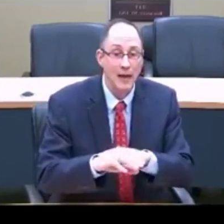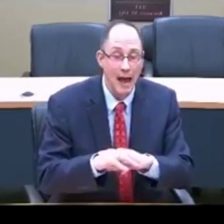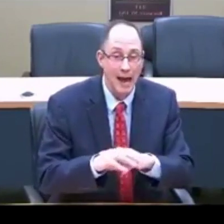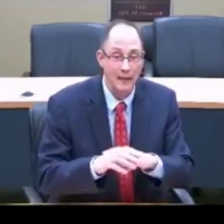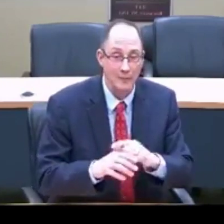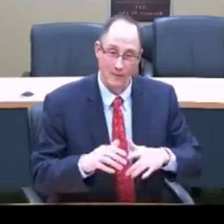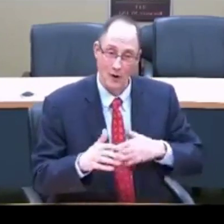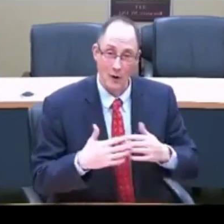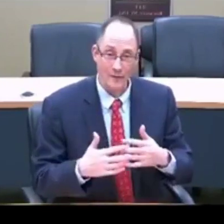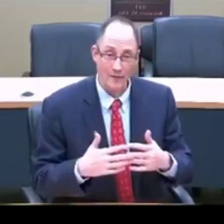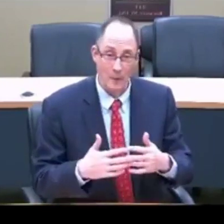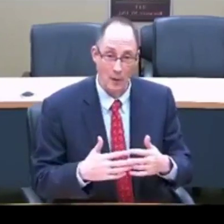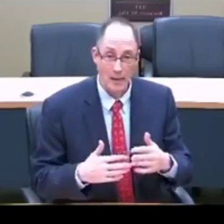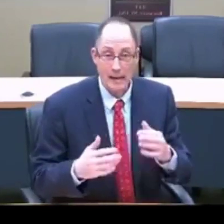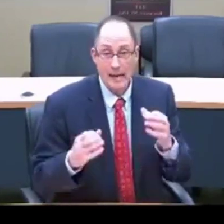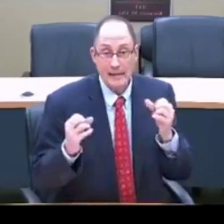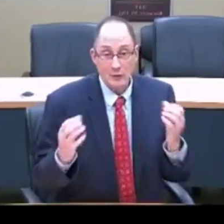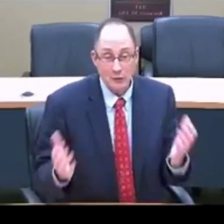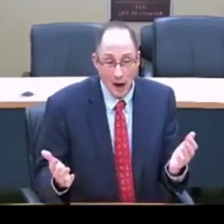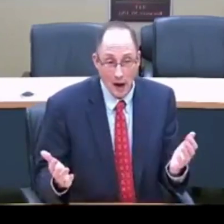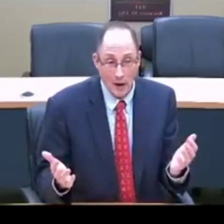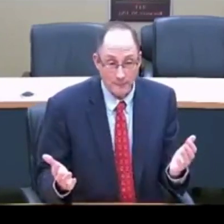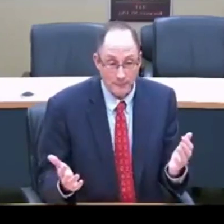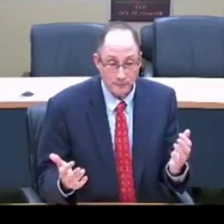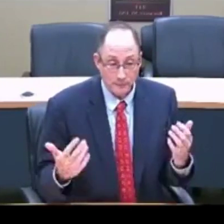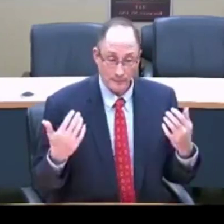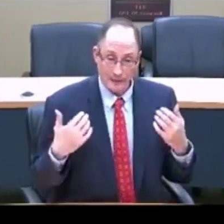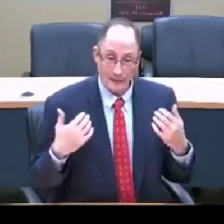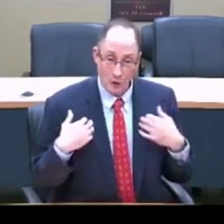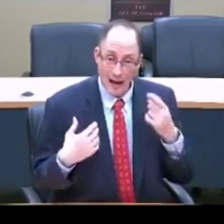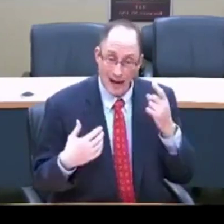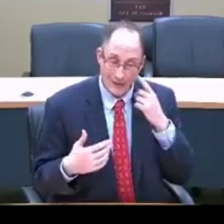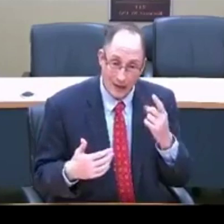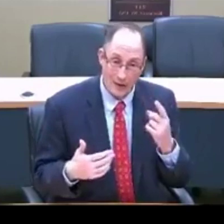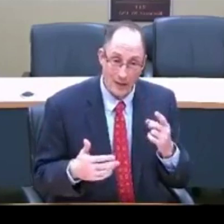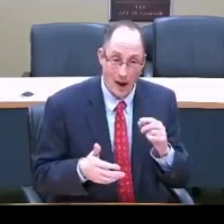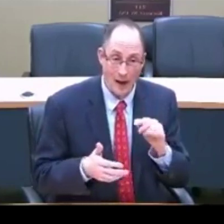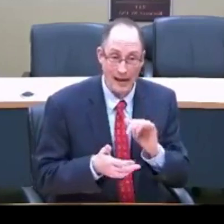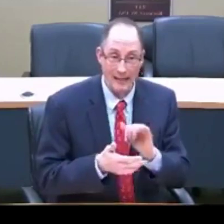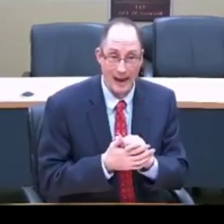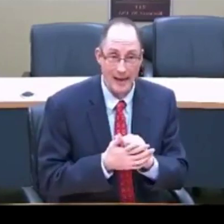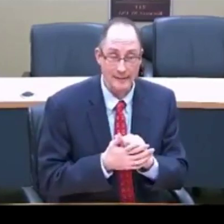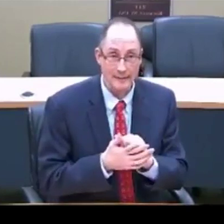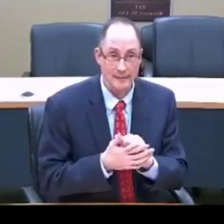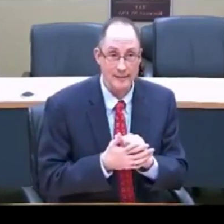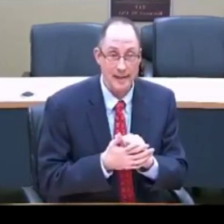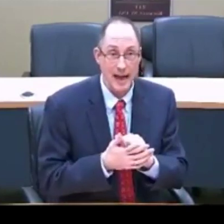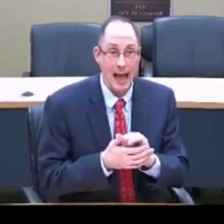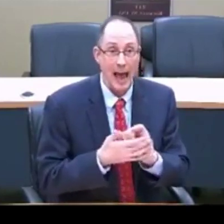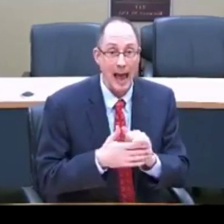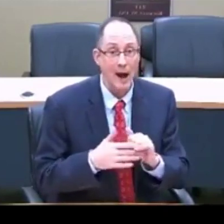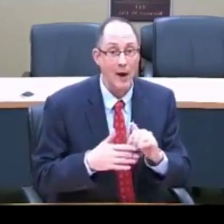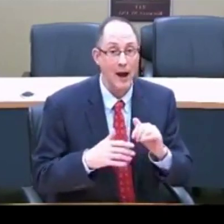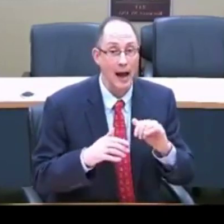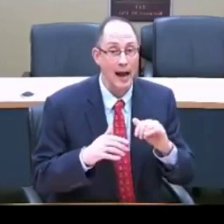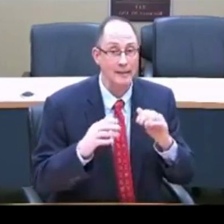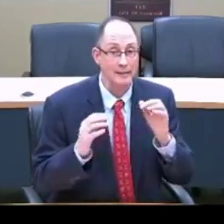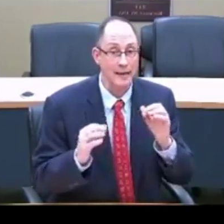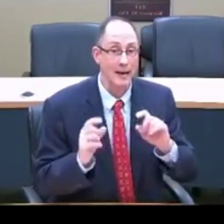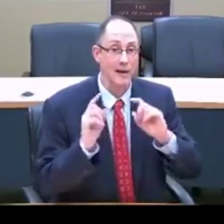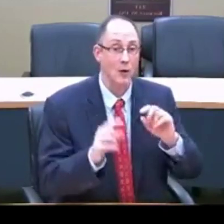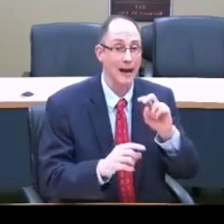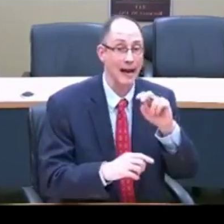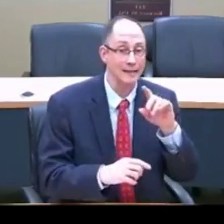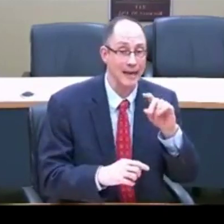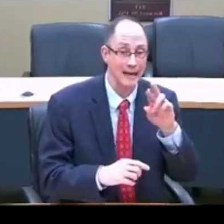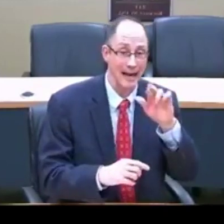time to feel comfortable. So, so I have a hearing law and that's how I decided